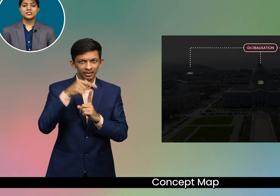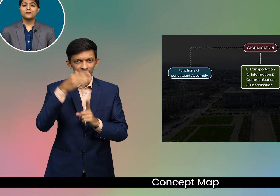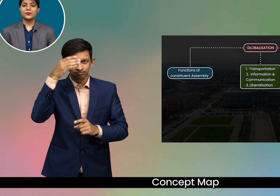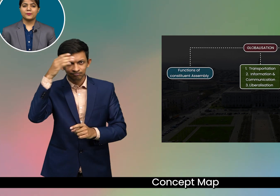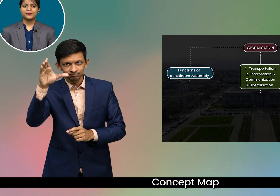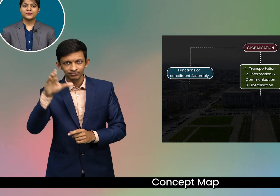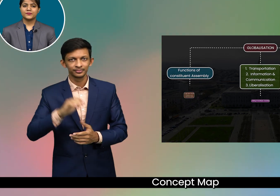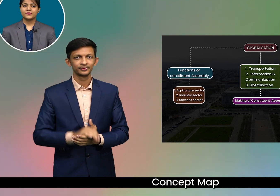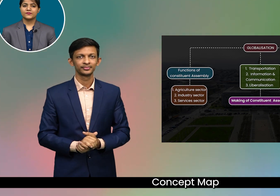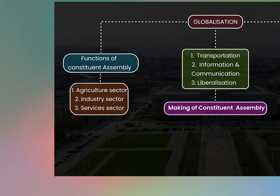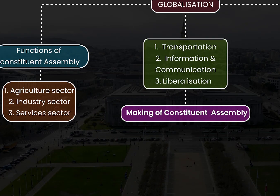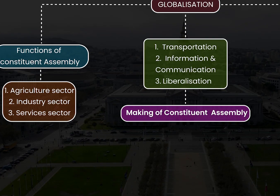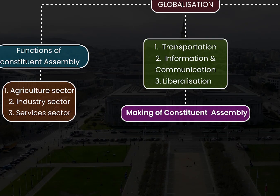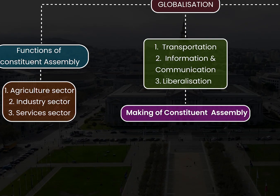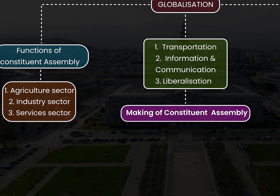Concept map.